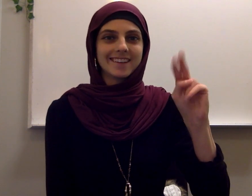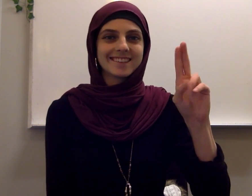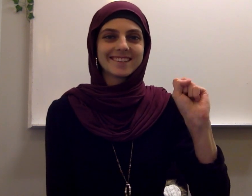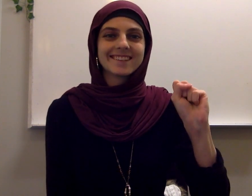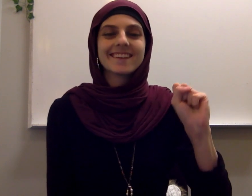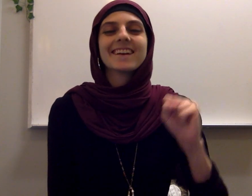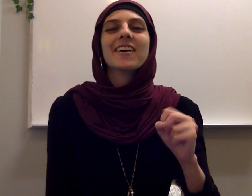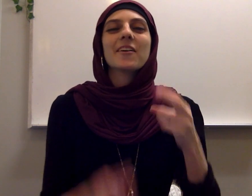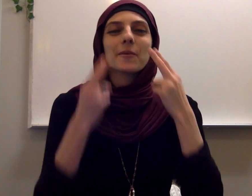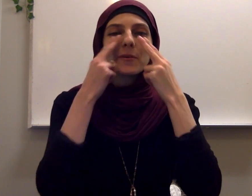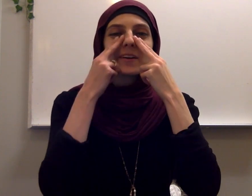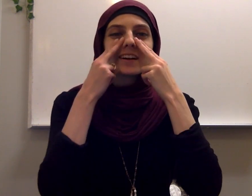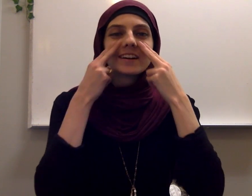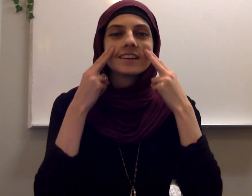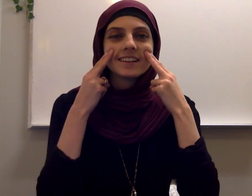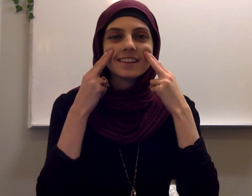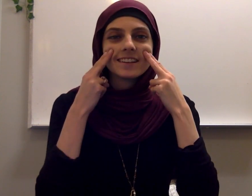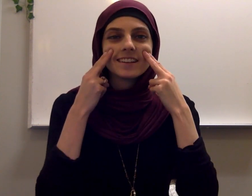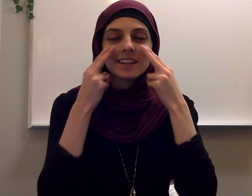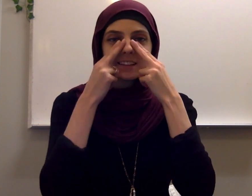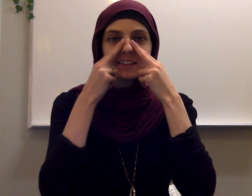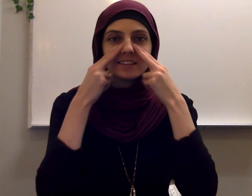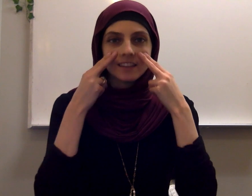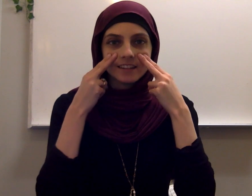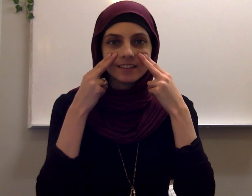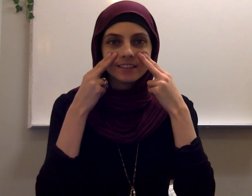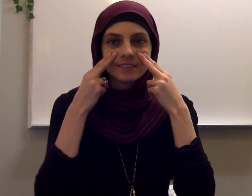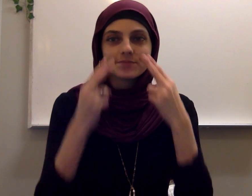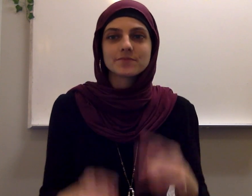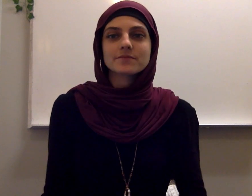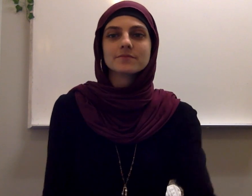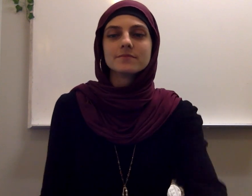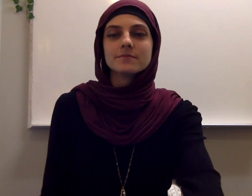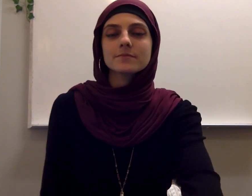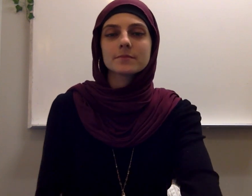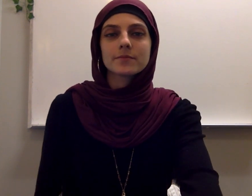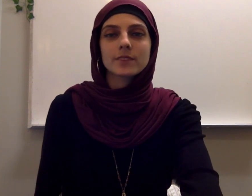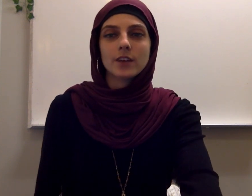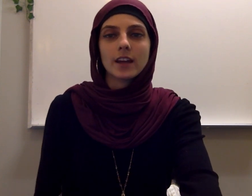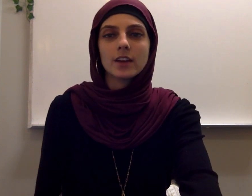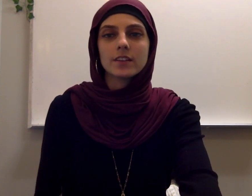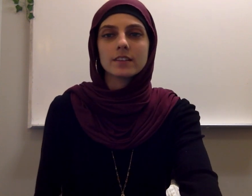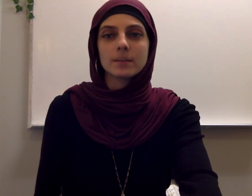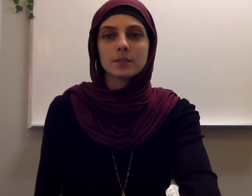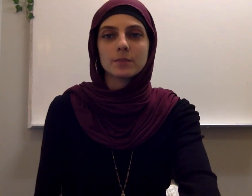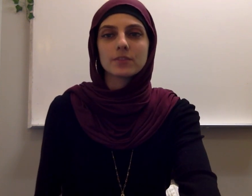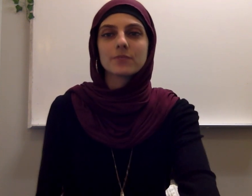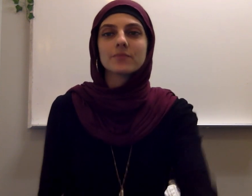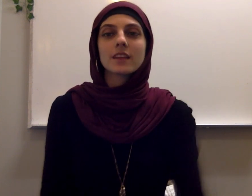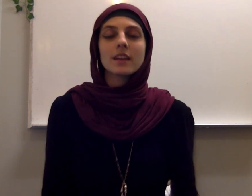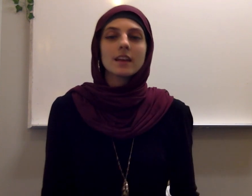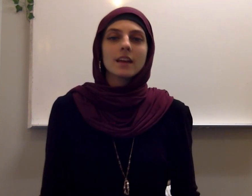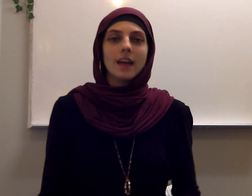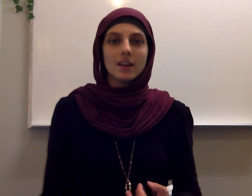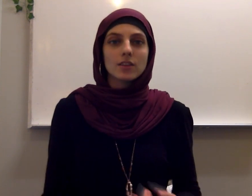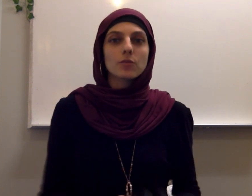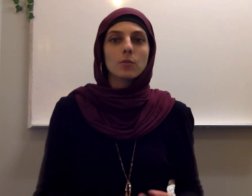sinus or sinuses. Okay, health and symptoms. Health,